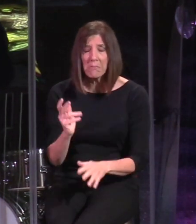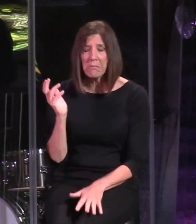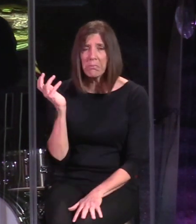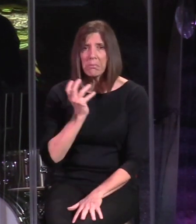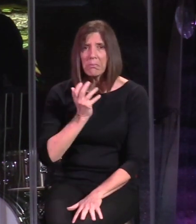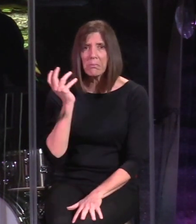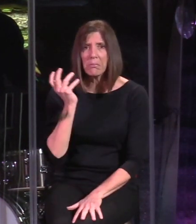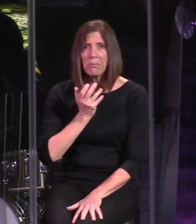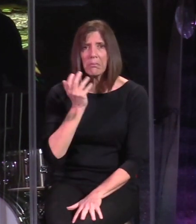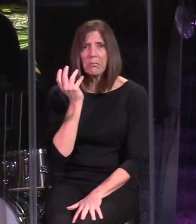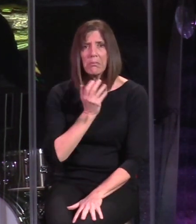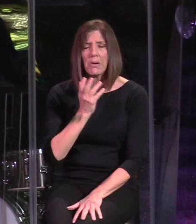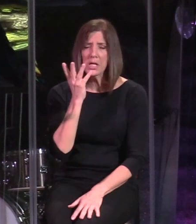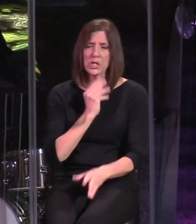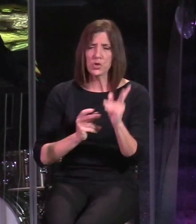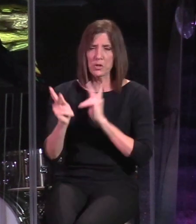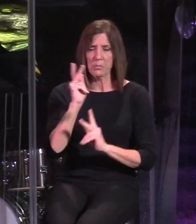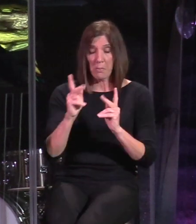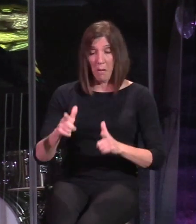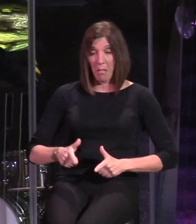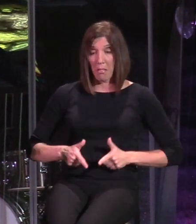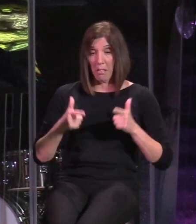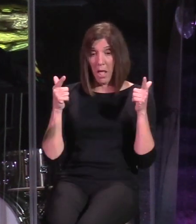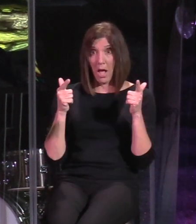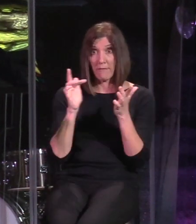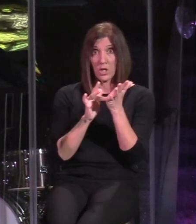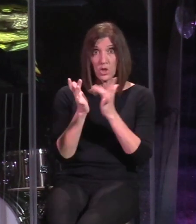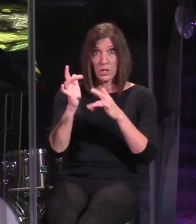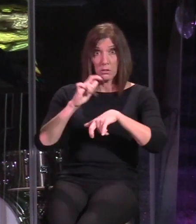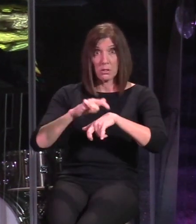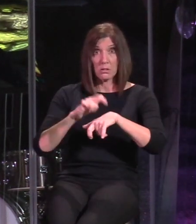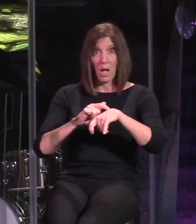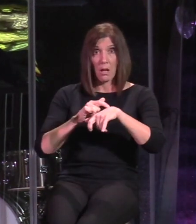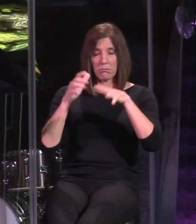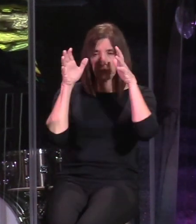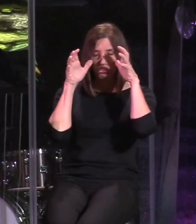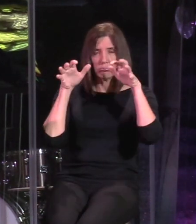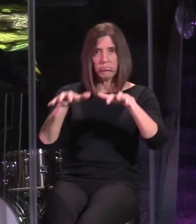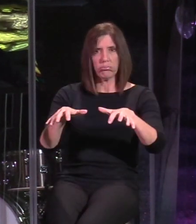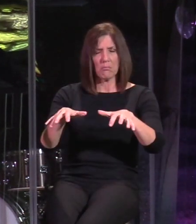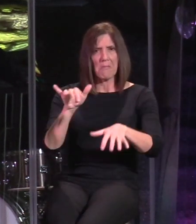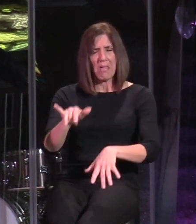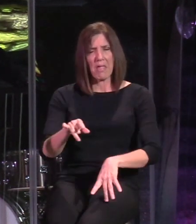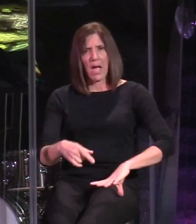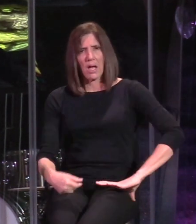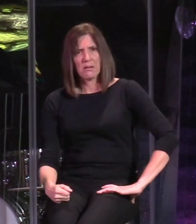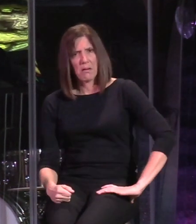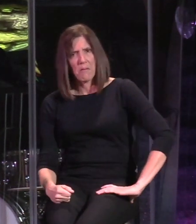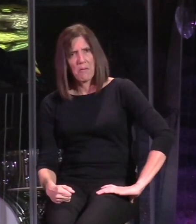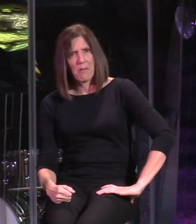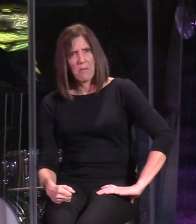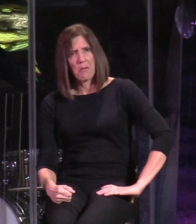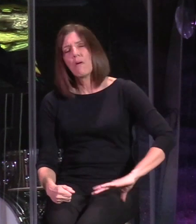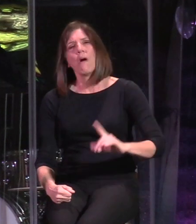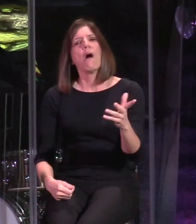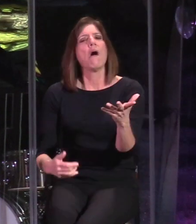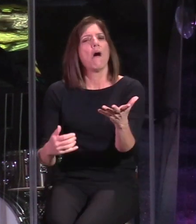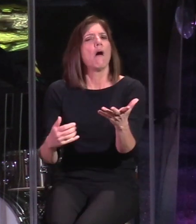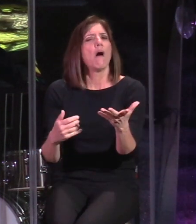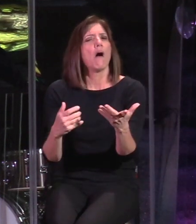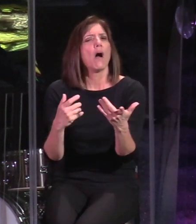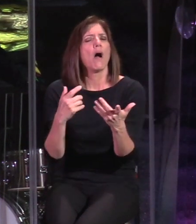The Jews who were alive during Jesus' time and afterwards would have been shocked by that reality. I want you to try to understand what this would have been like for